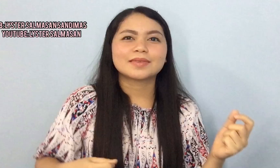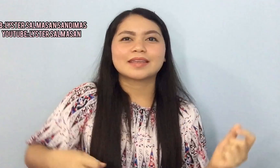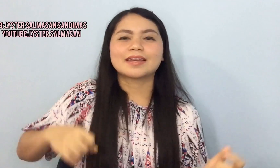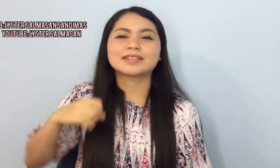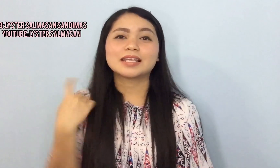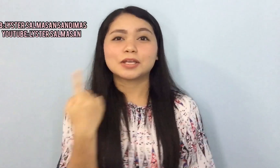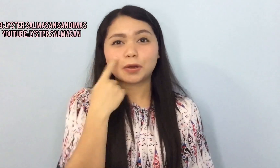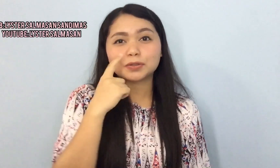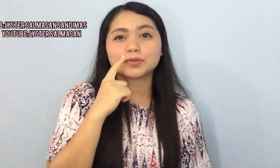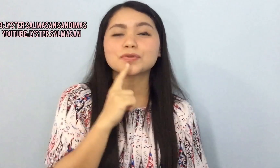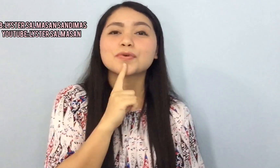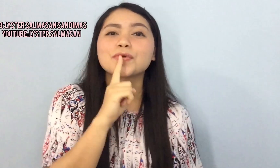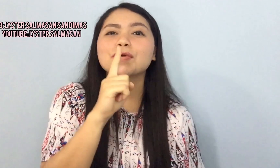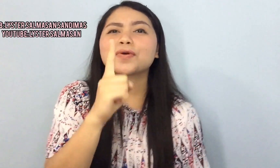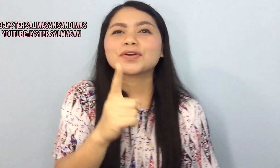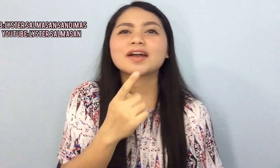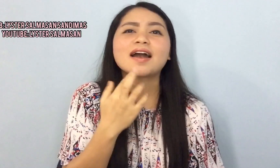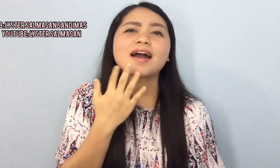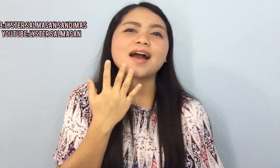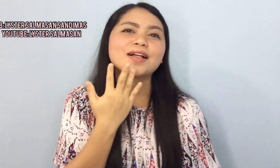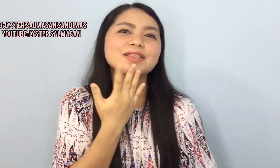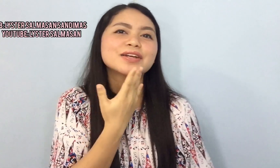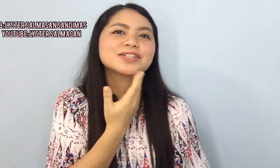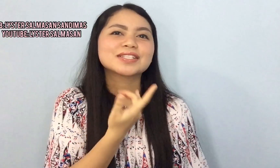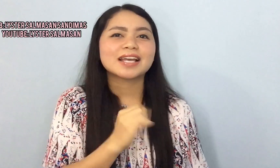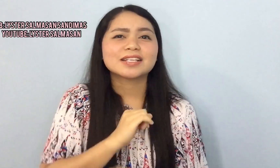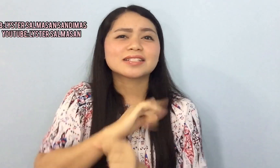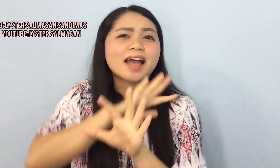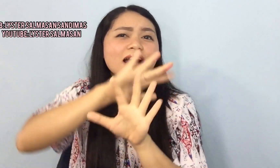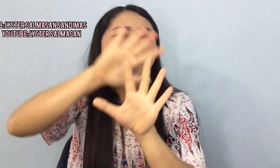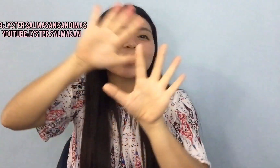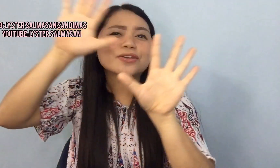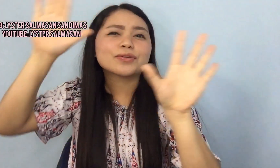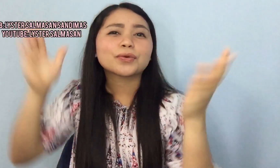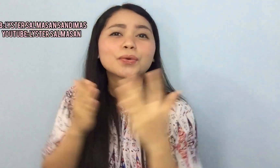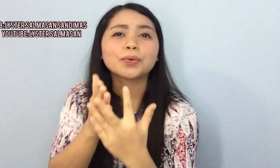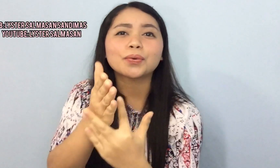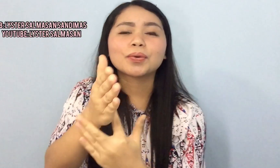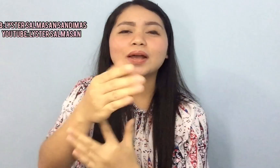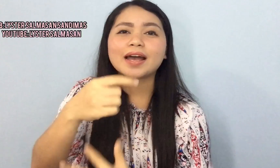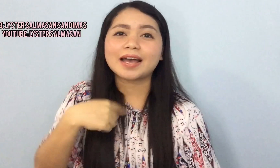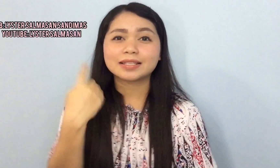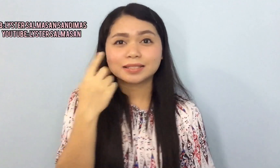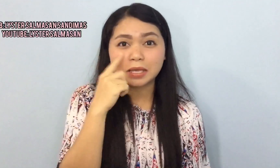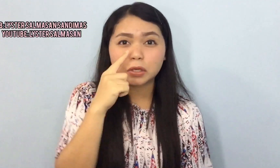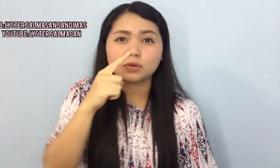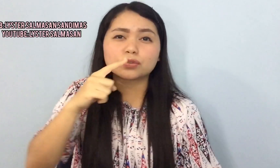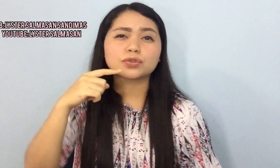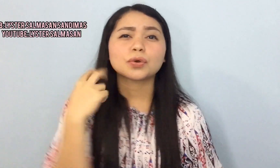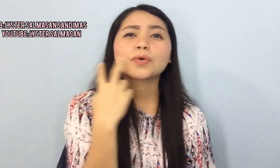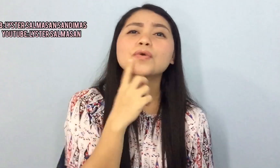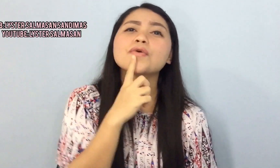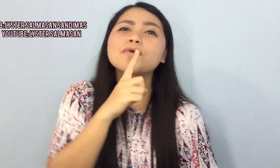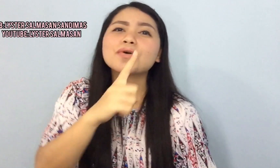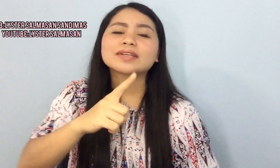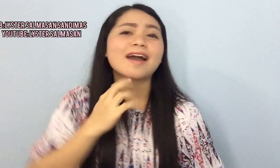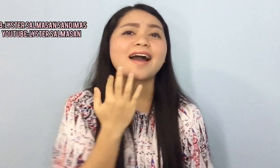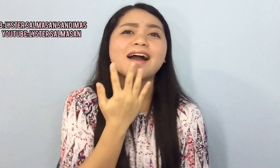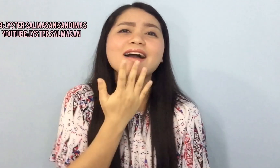Yeah, I see your true colors shining through. I see your true